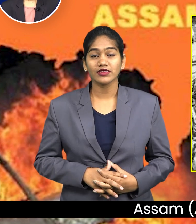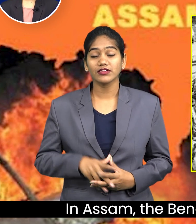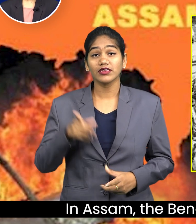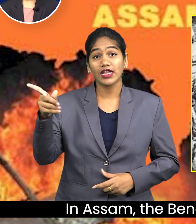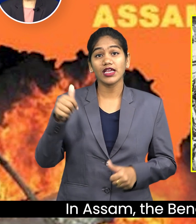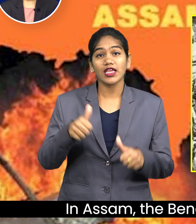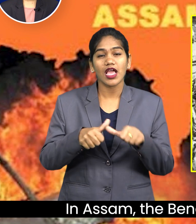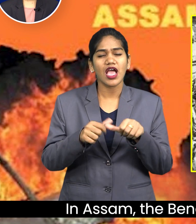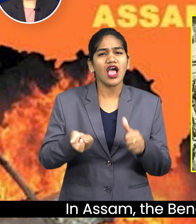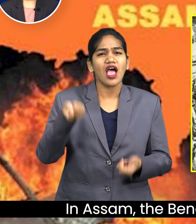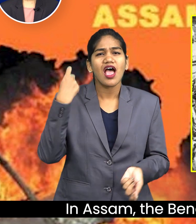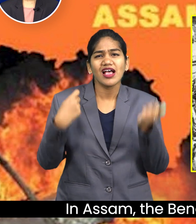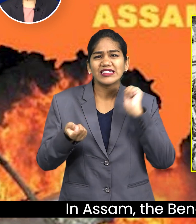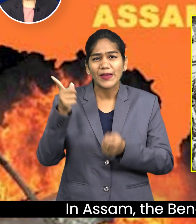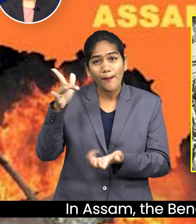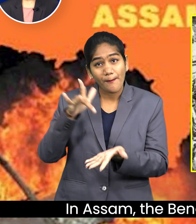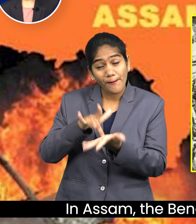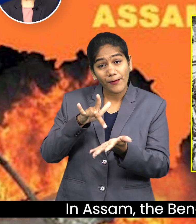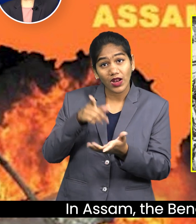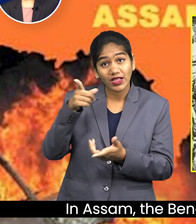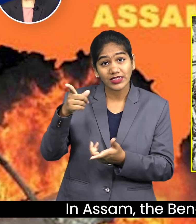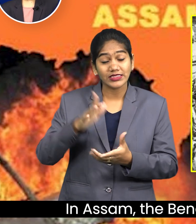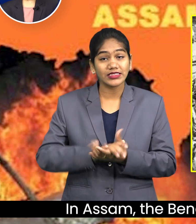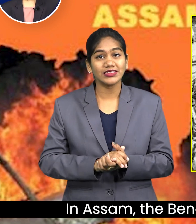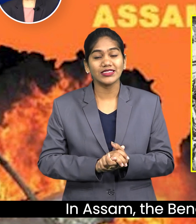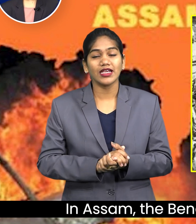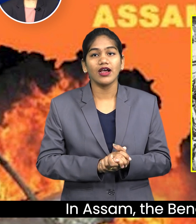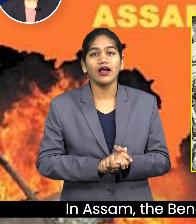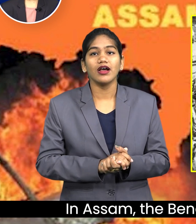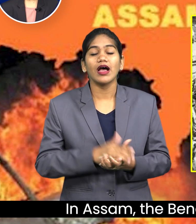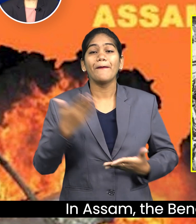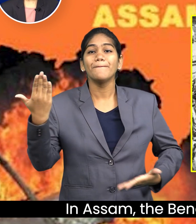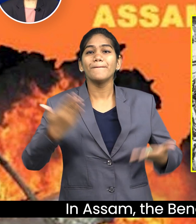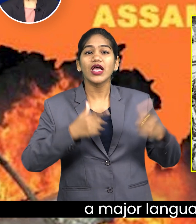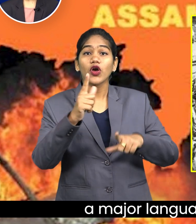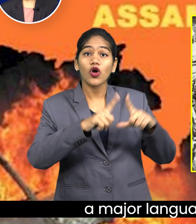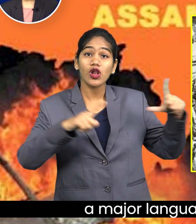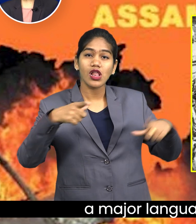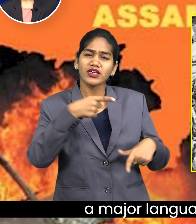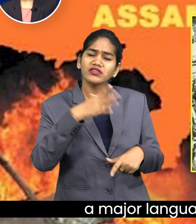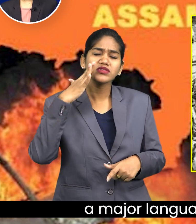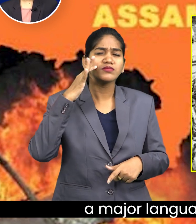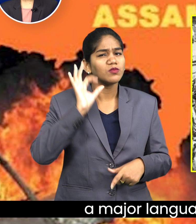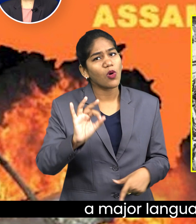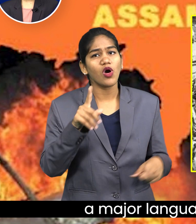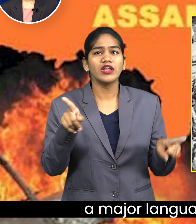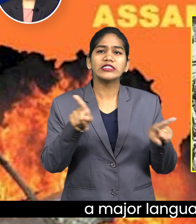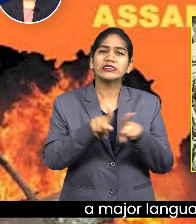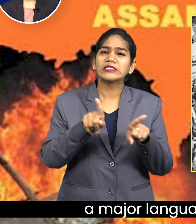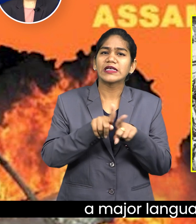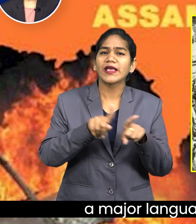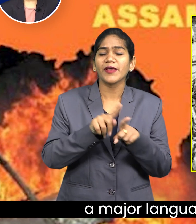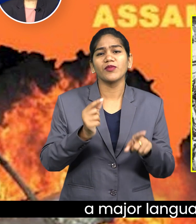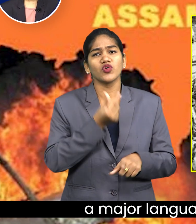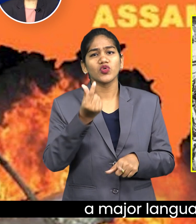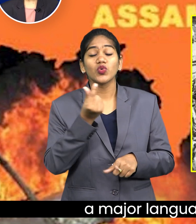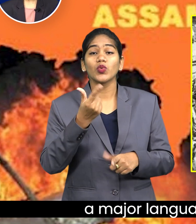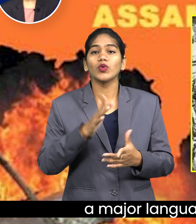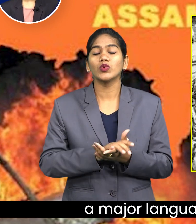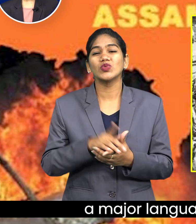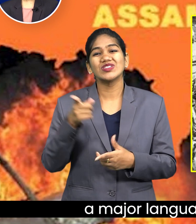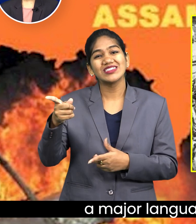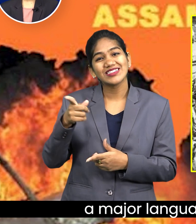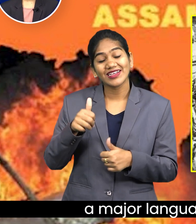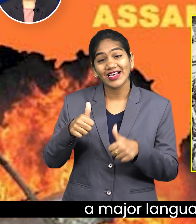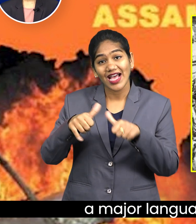In Assam, the Bengali language is also used as a major language along with